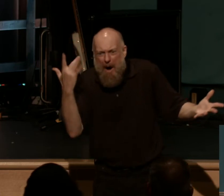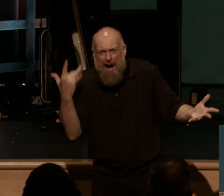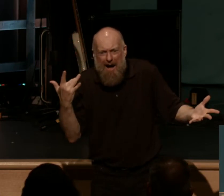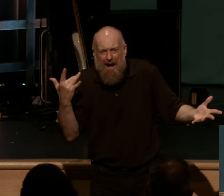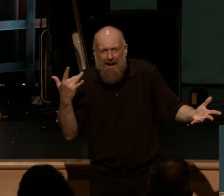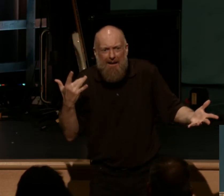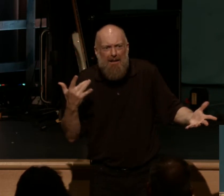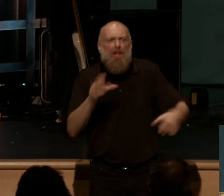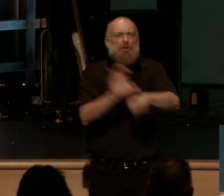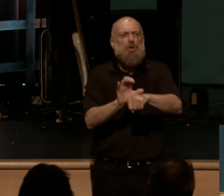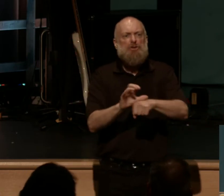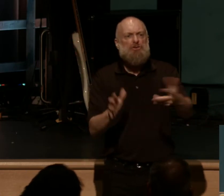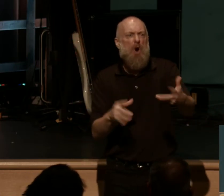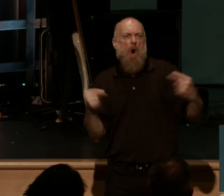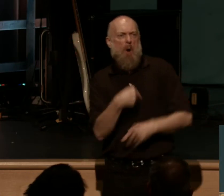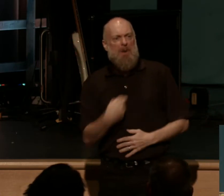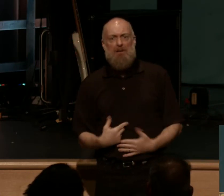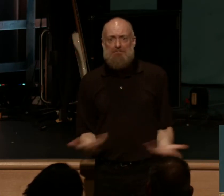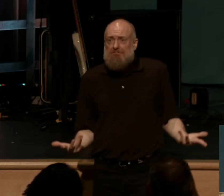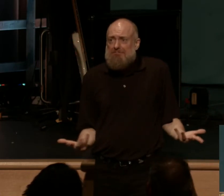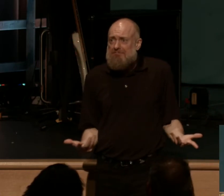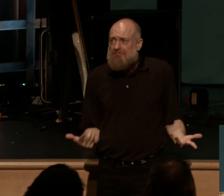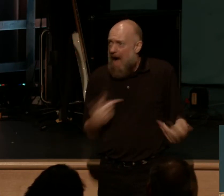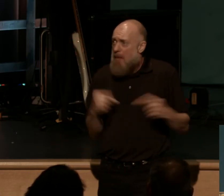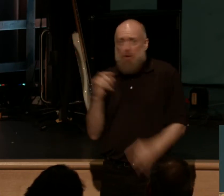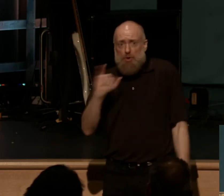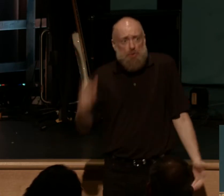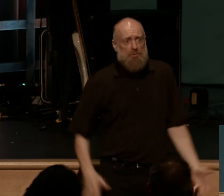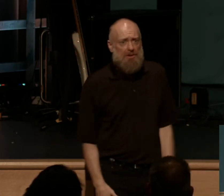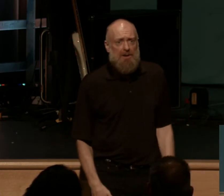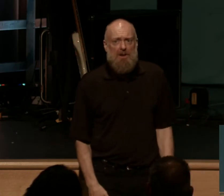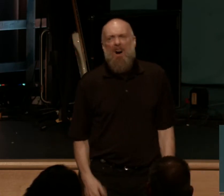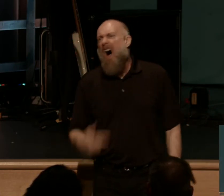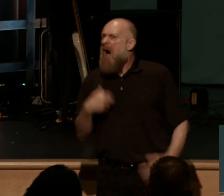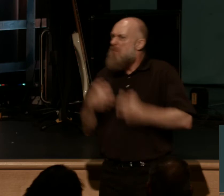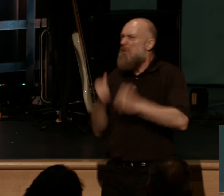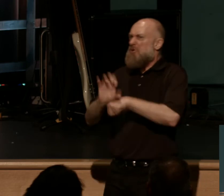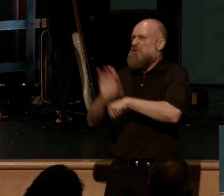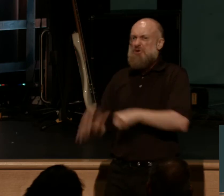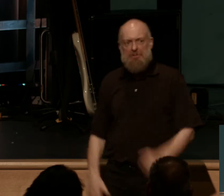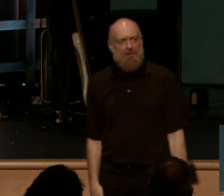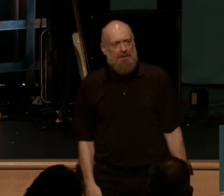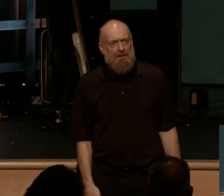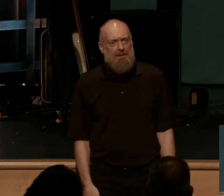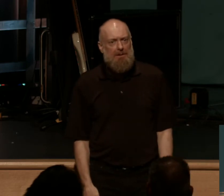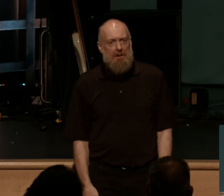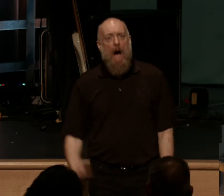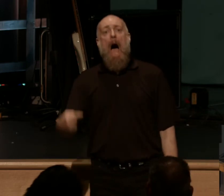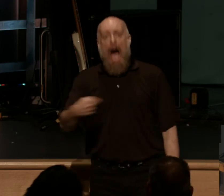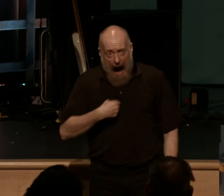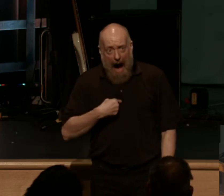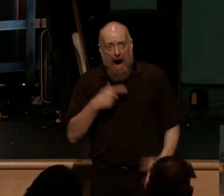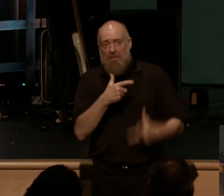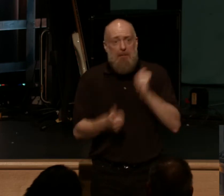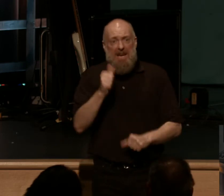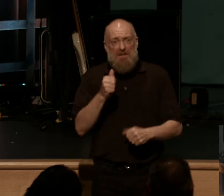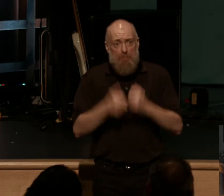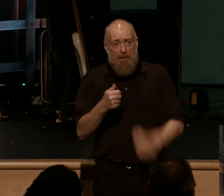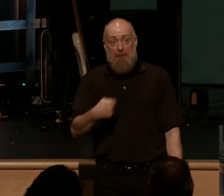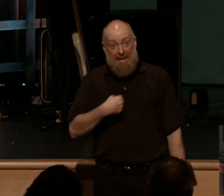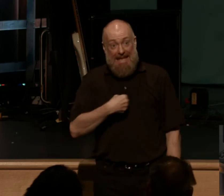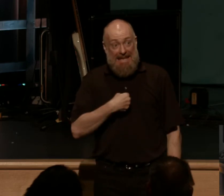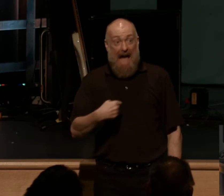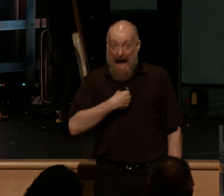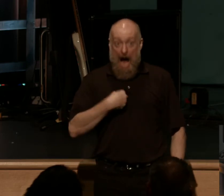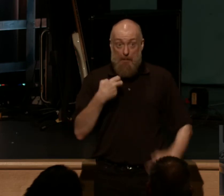So have I, you know? And just like, well, I have problems with the church. You know what my biggest problem is in the church? Me. I'm the biggest problem I know,